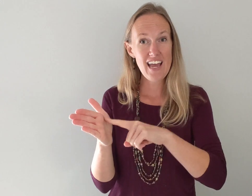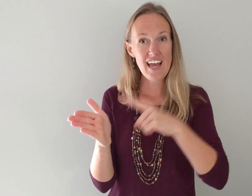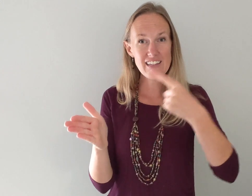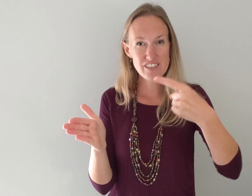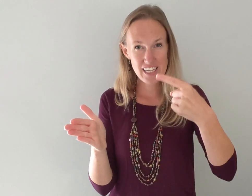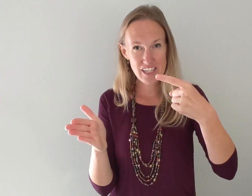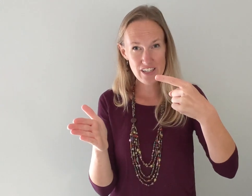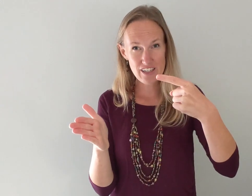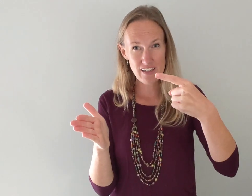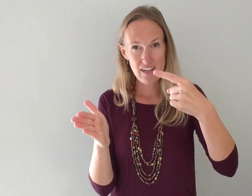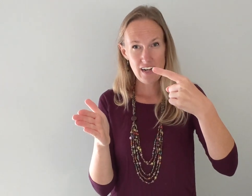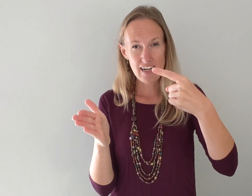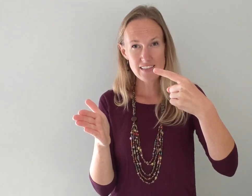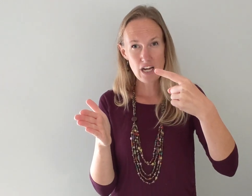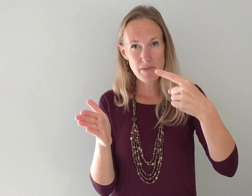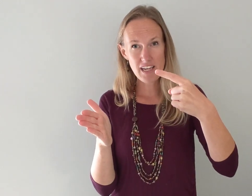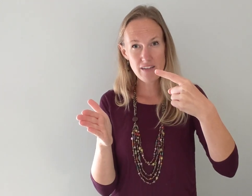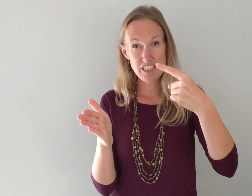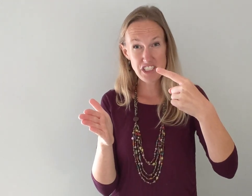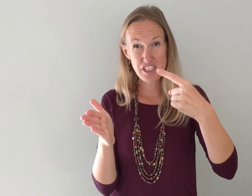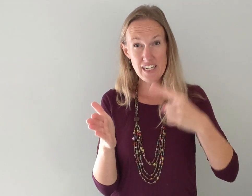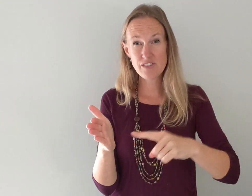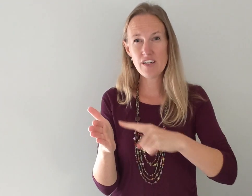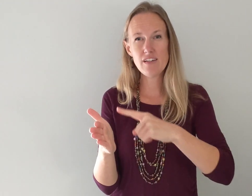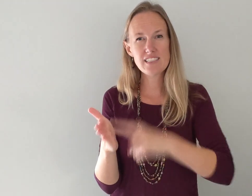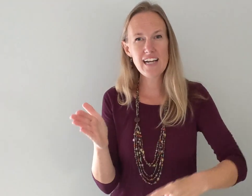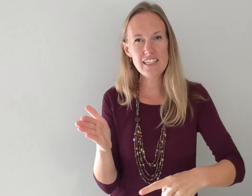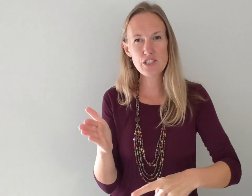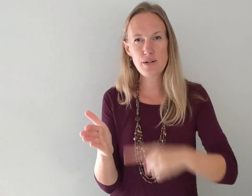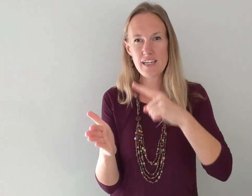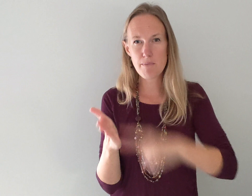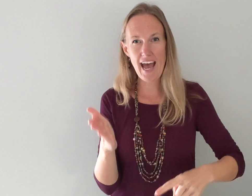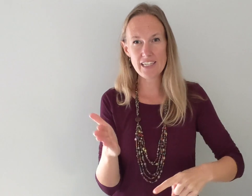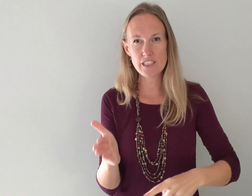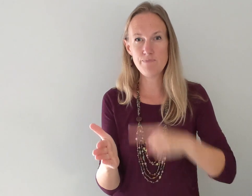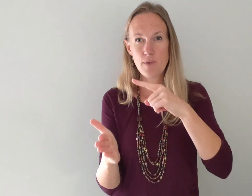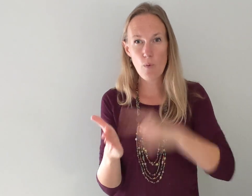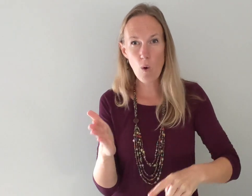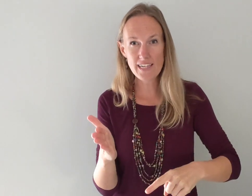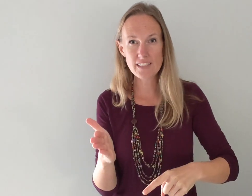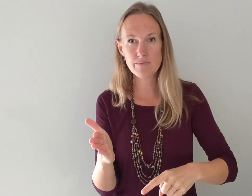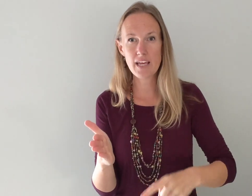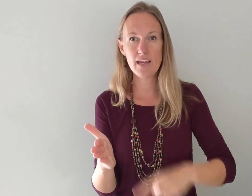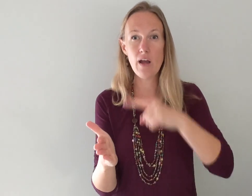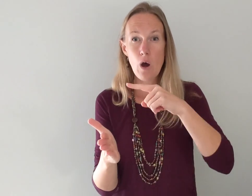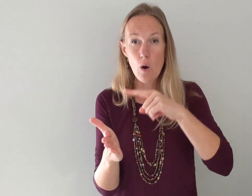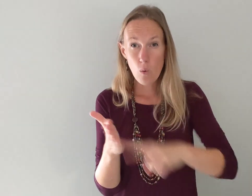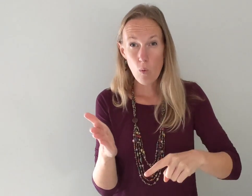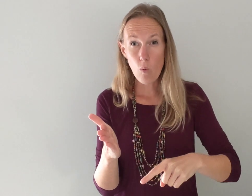and then you take your dominant hand with just your index finger, and it's kind of like striking a match. What, okay?